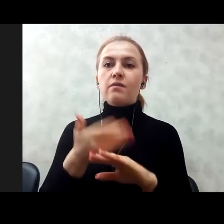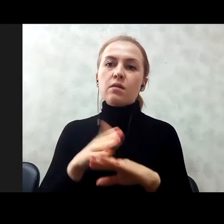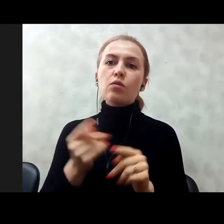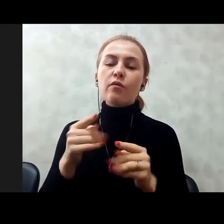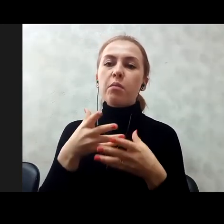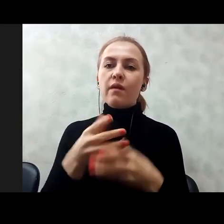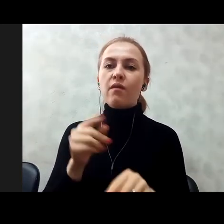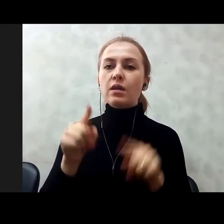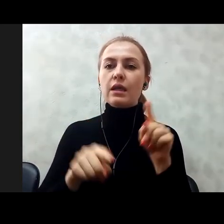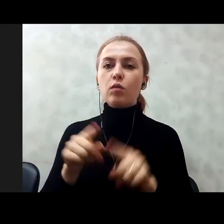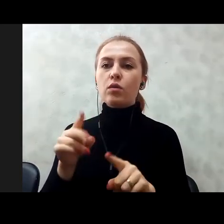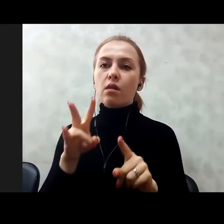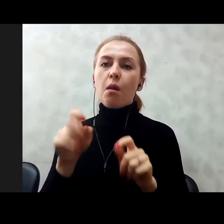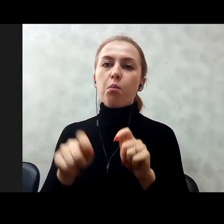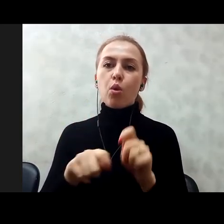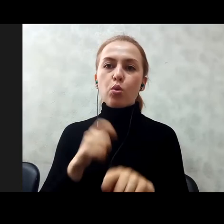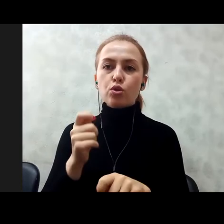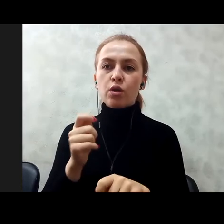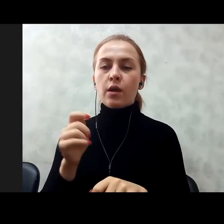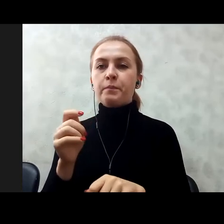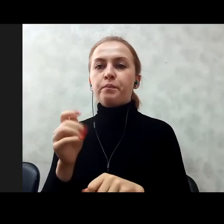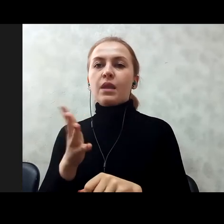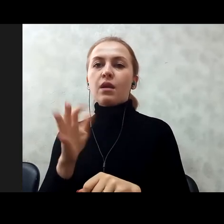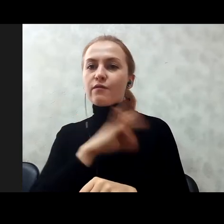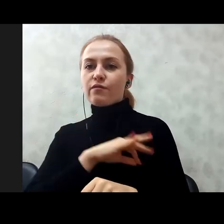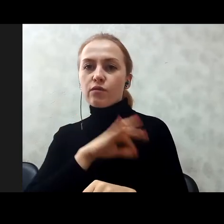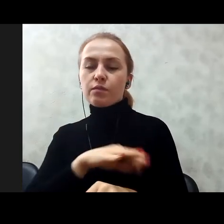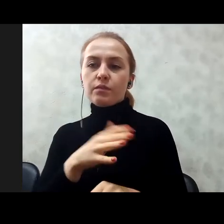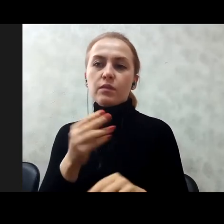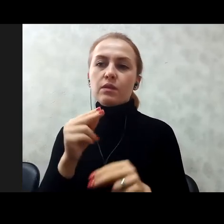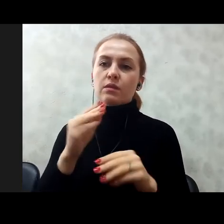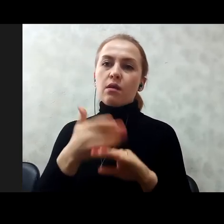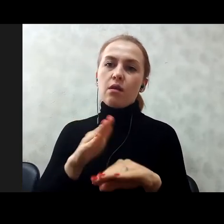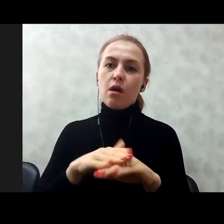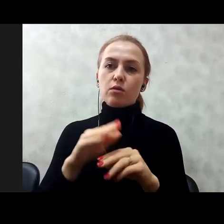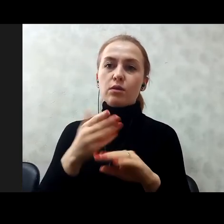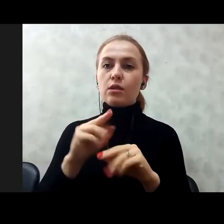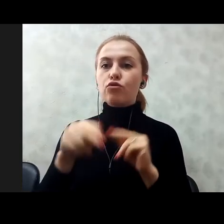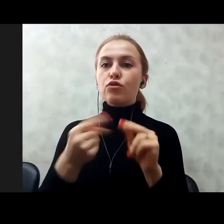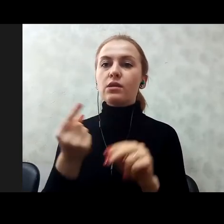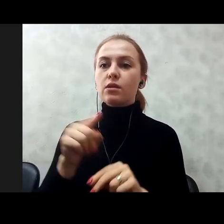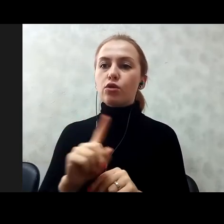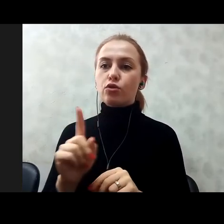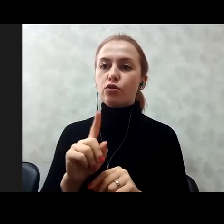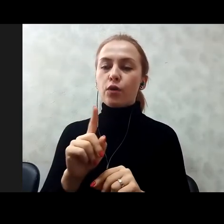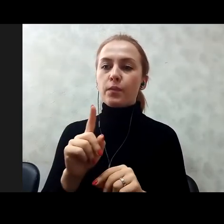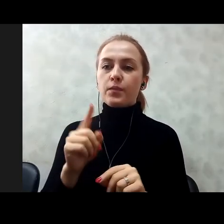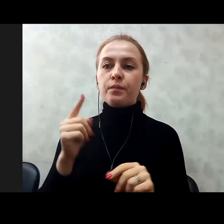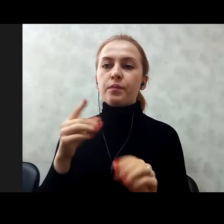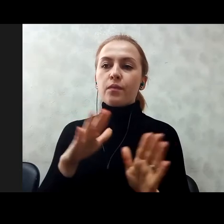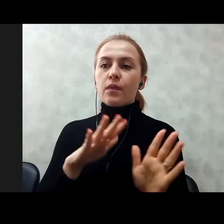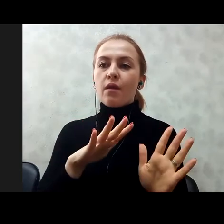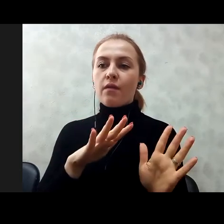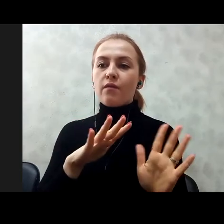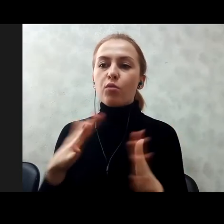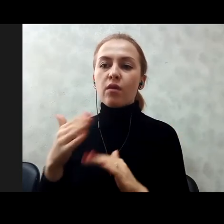just because of that, we had a very little leeway in terms of responding